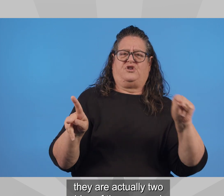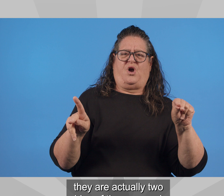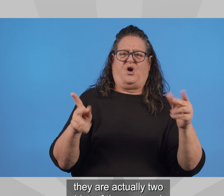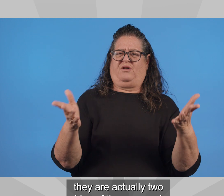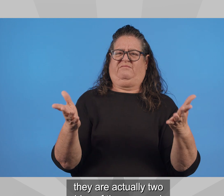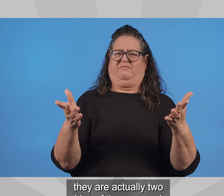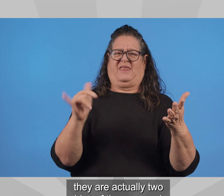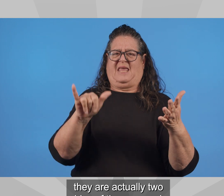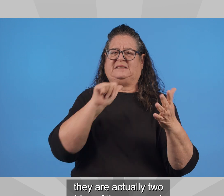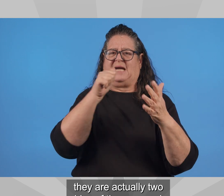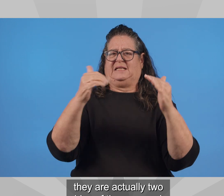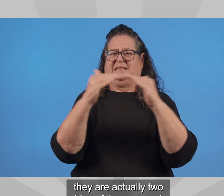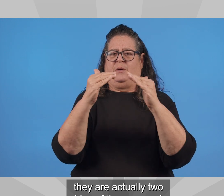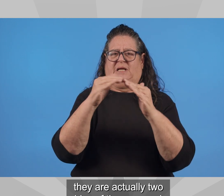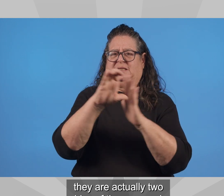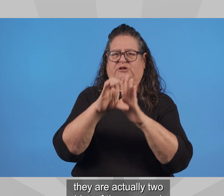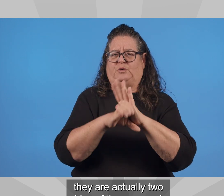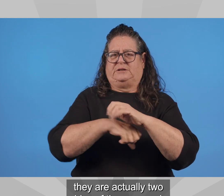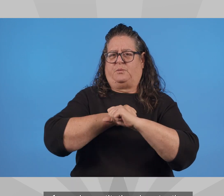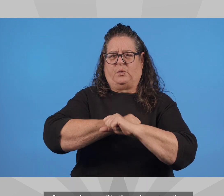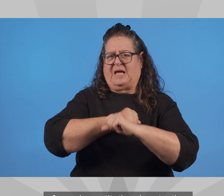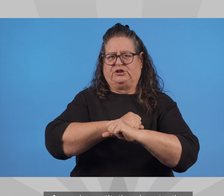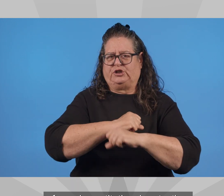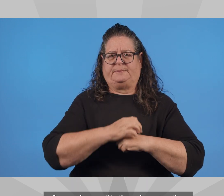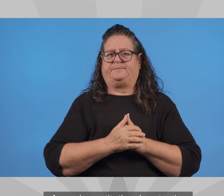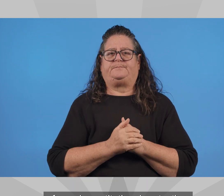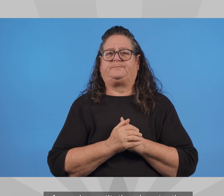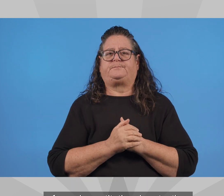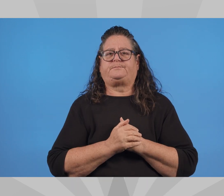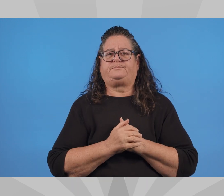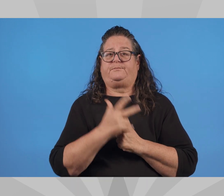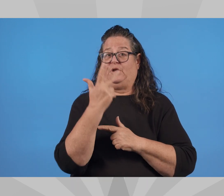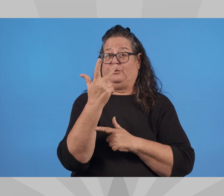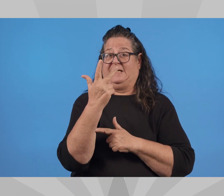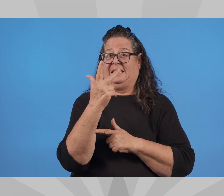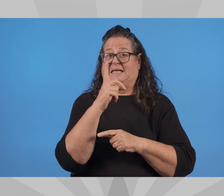two sides of the same coin of equal constitutional protection.